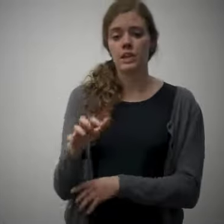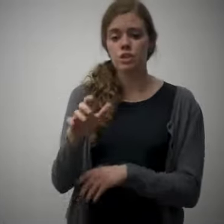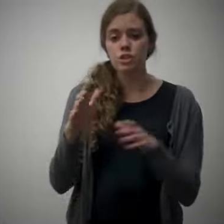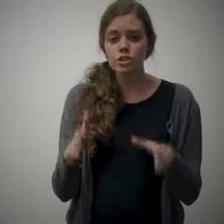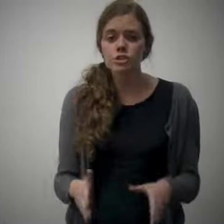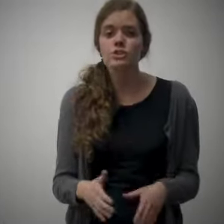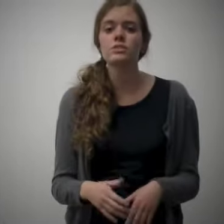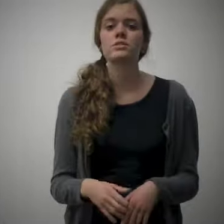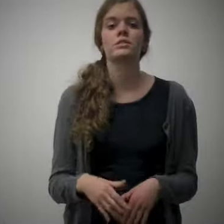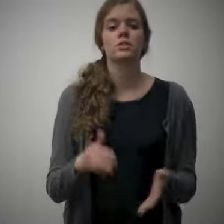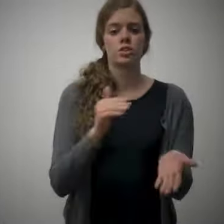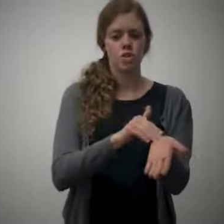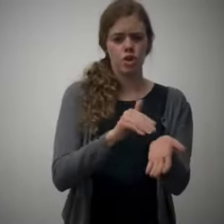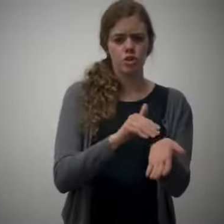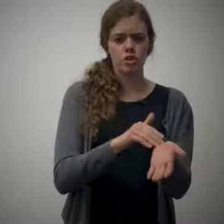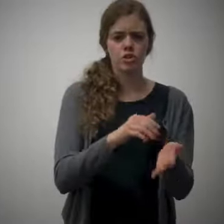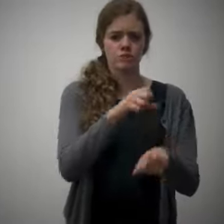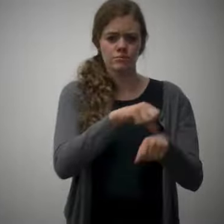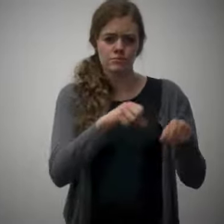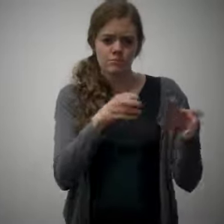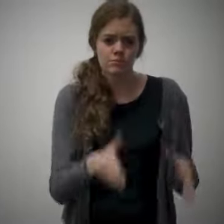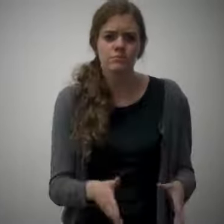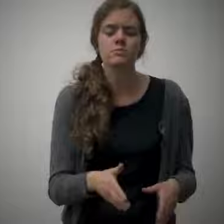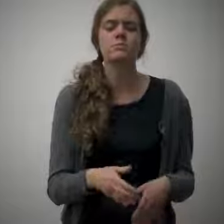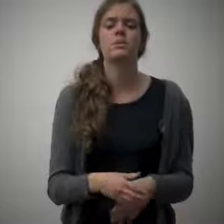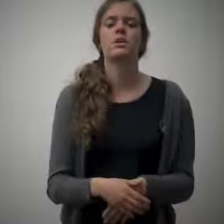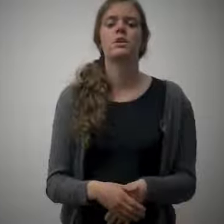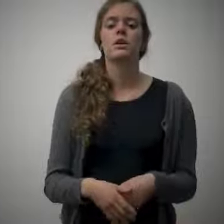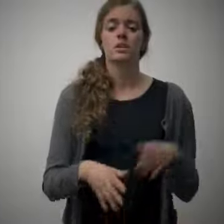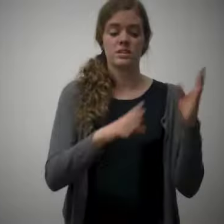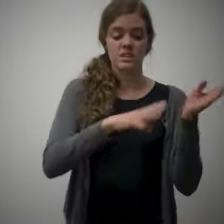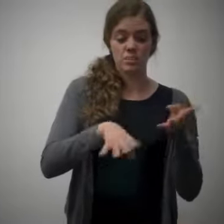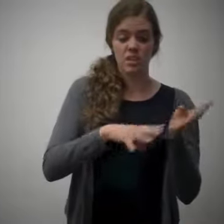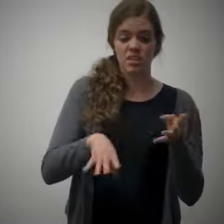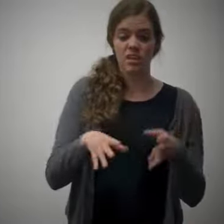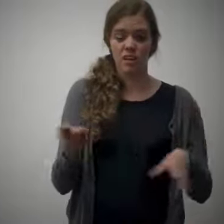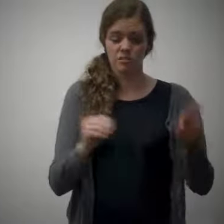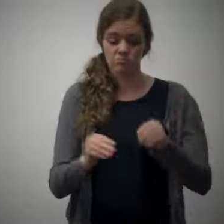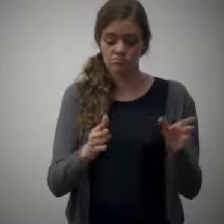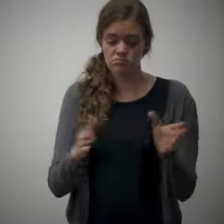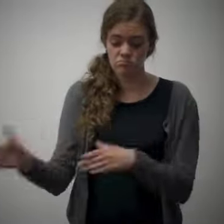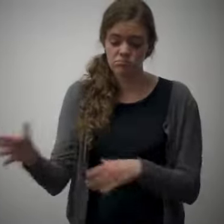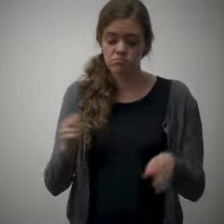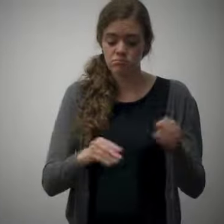workers, meat processors, and, of course, interpreters, to name a few.